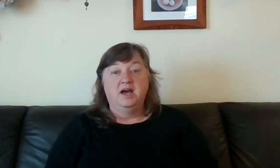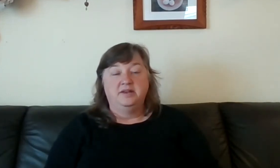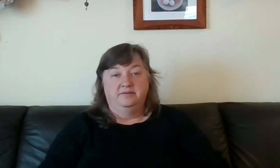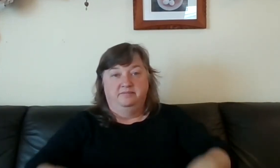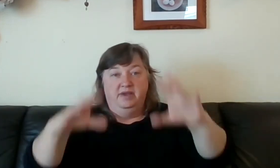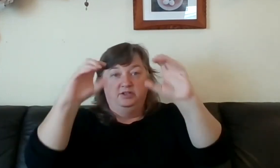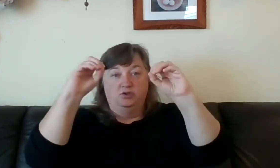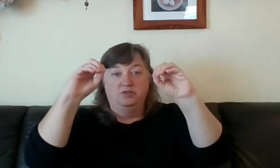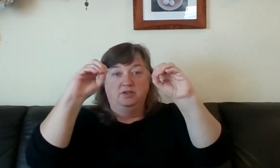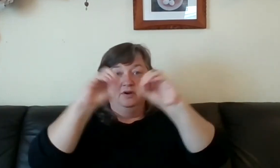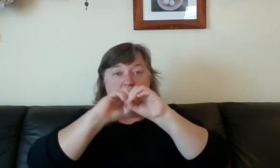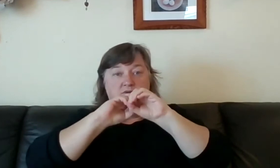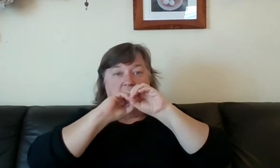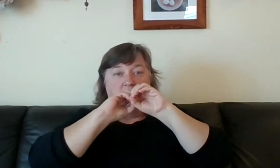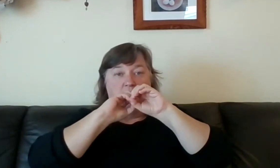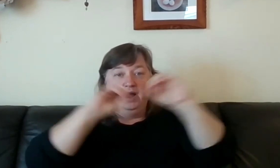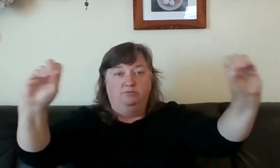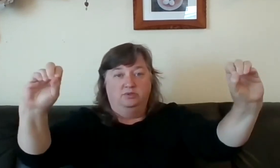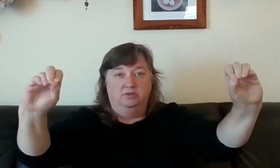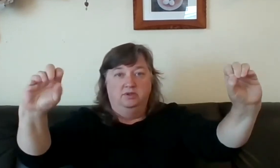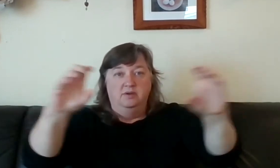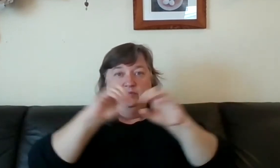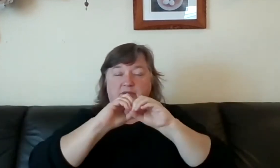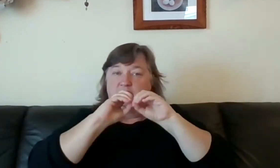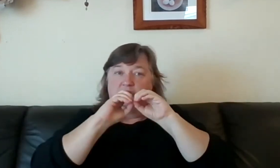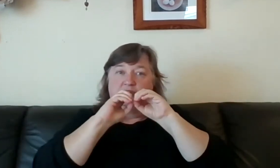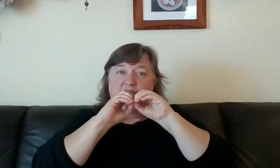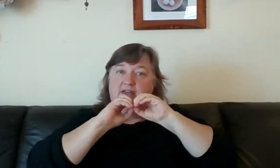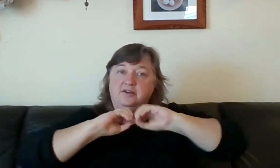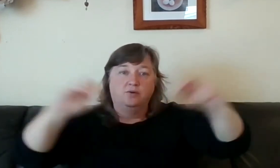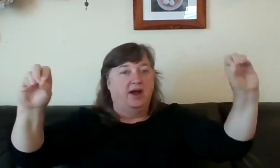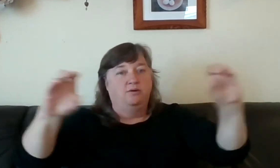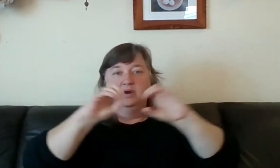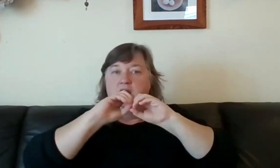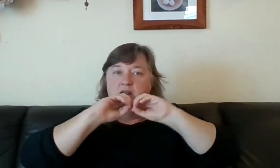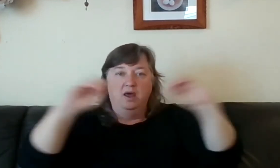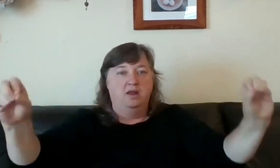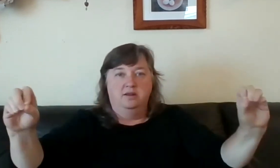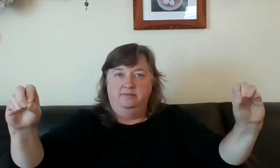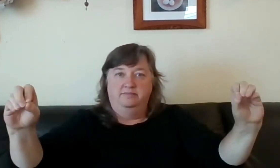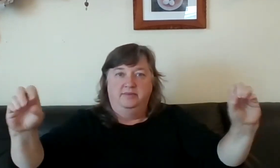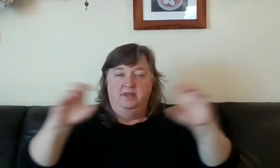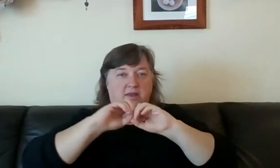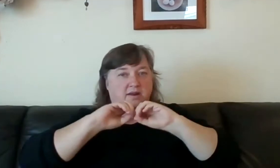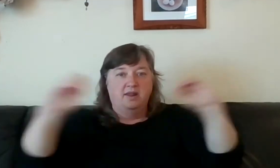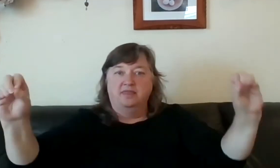None. Make 2 zeros and go out. Put them, start them together and go out. None.